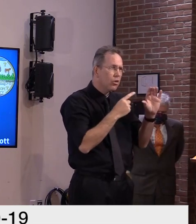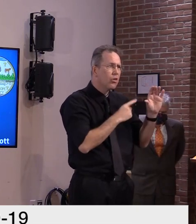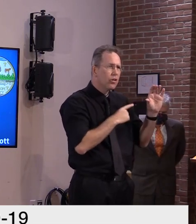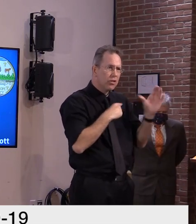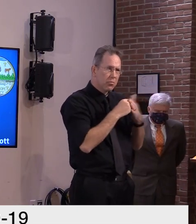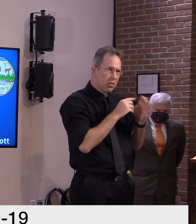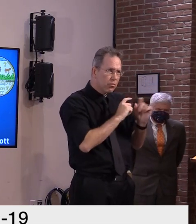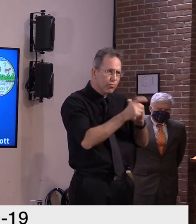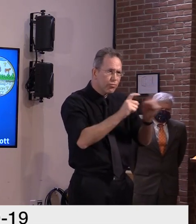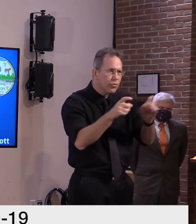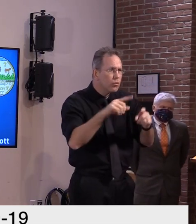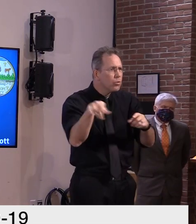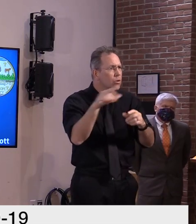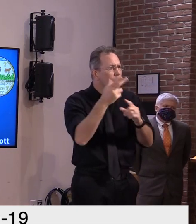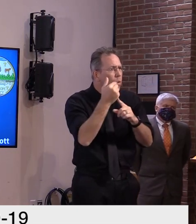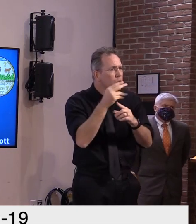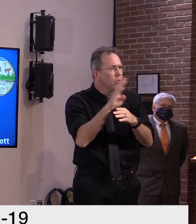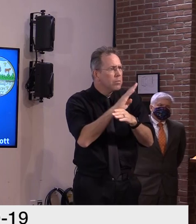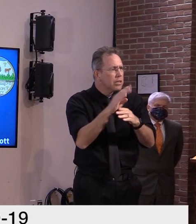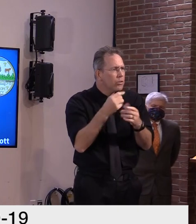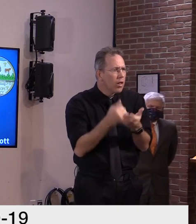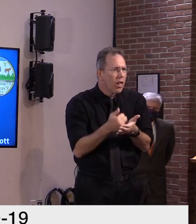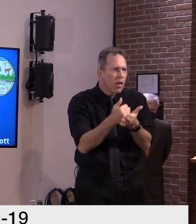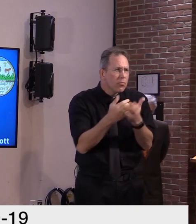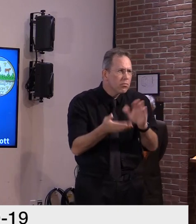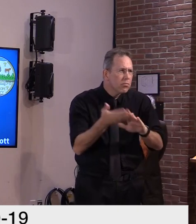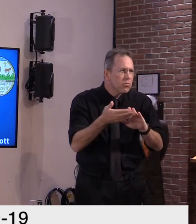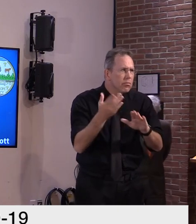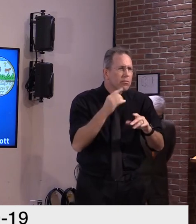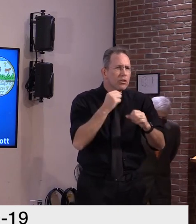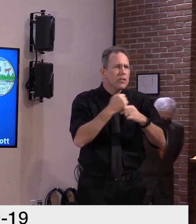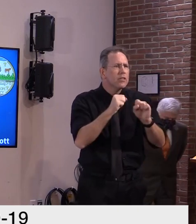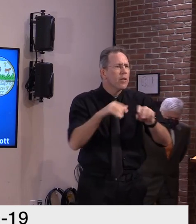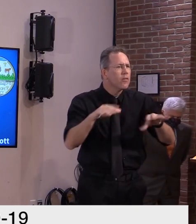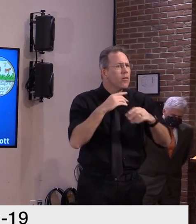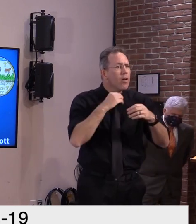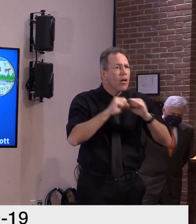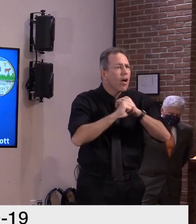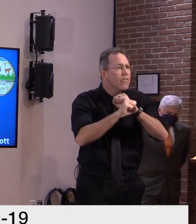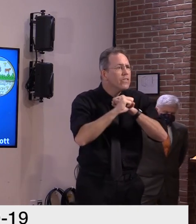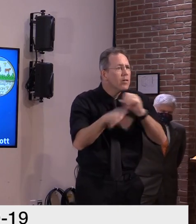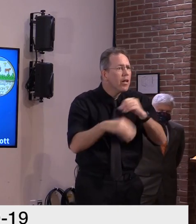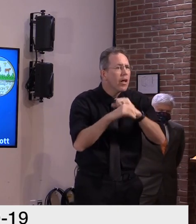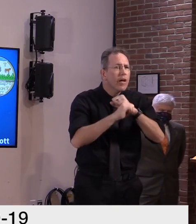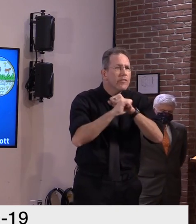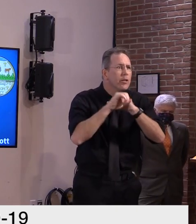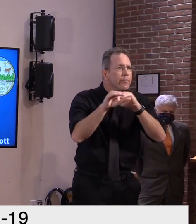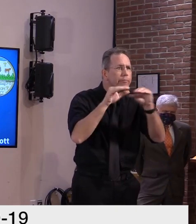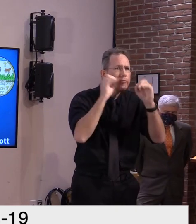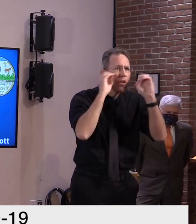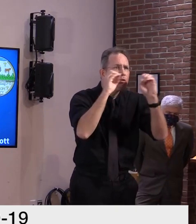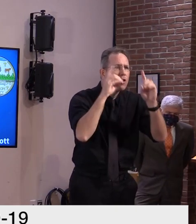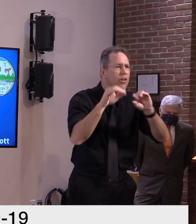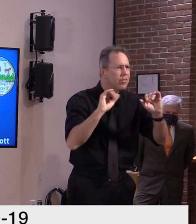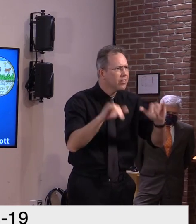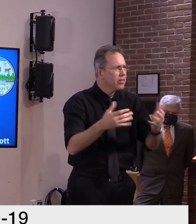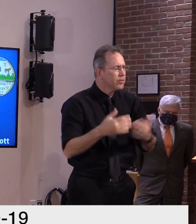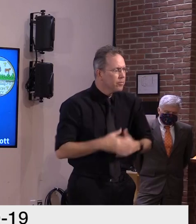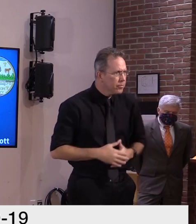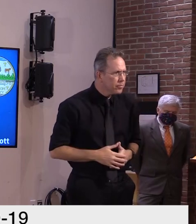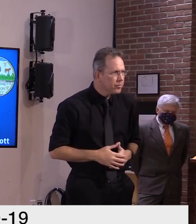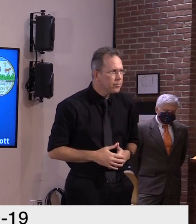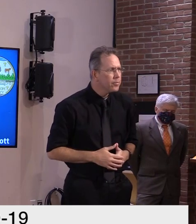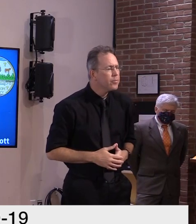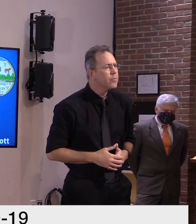to make sure people know what our travel policy is. That's the number one thing. Two, the ski areas are doing the same. In addition